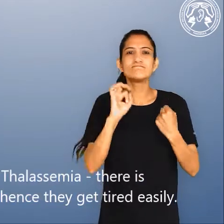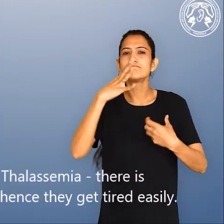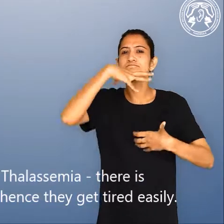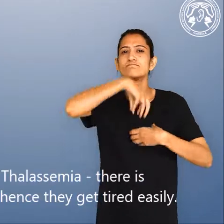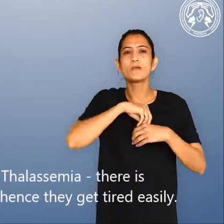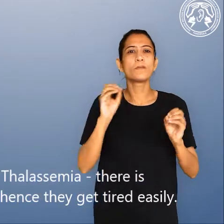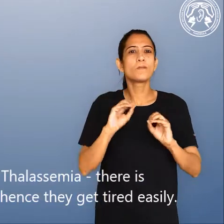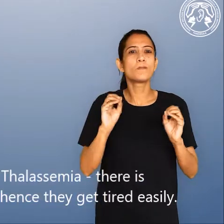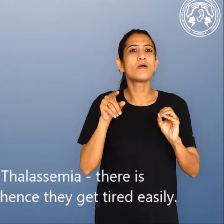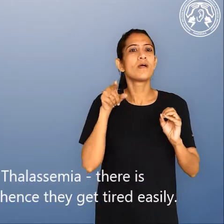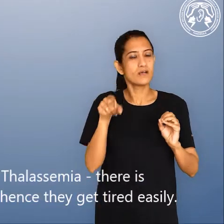easily.